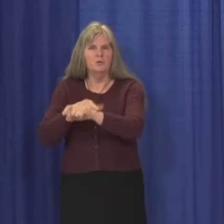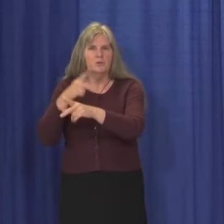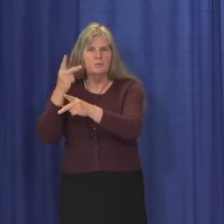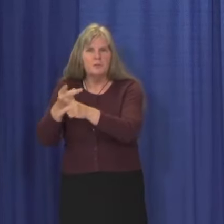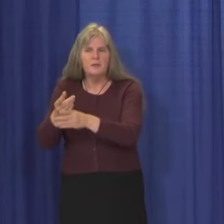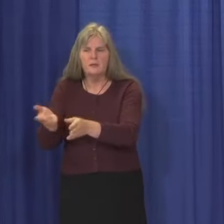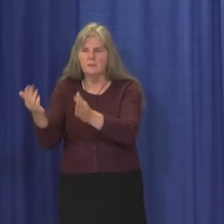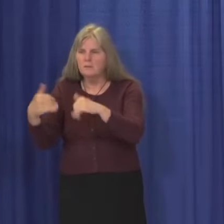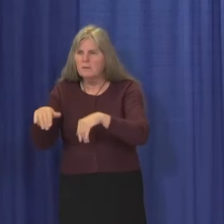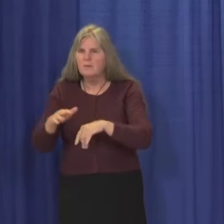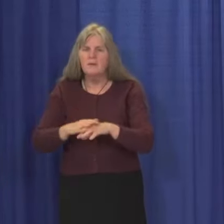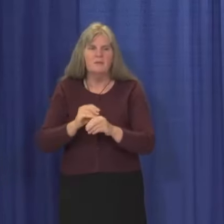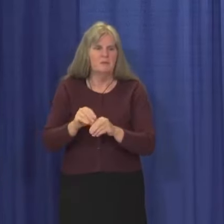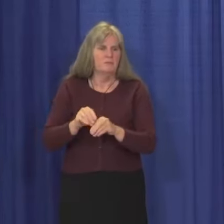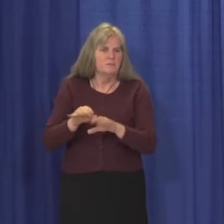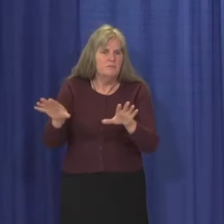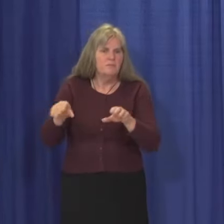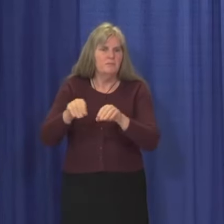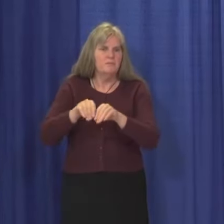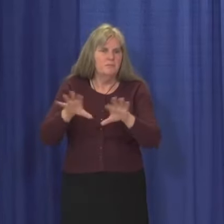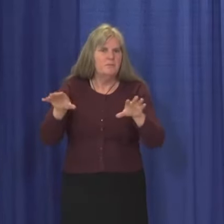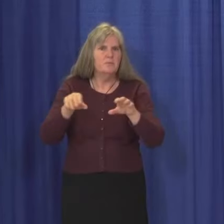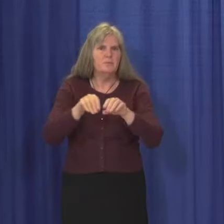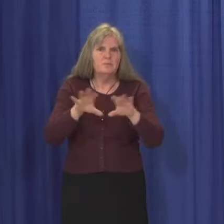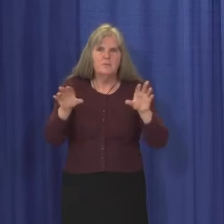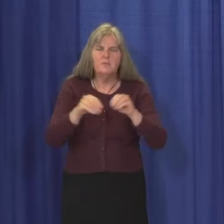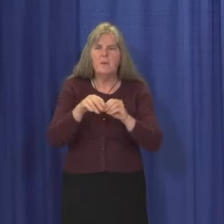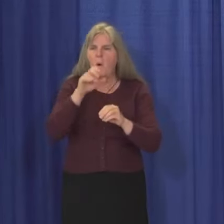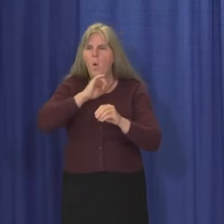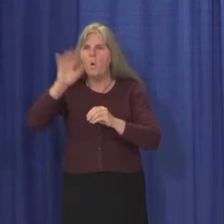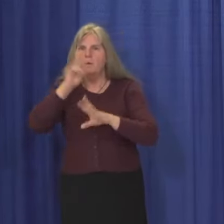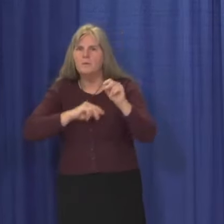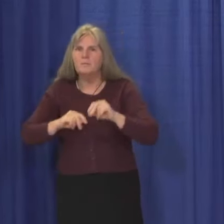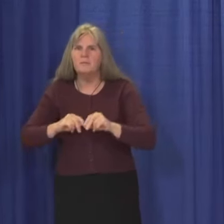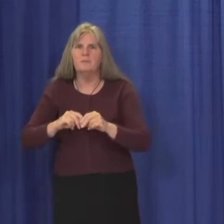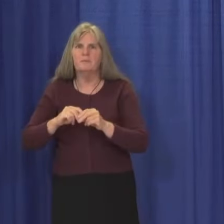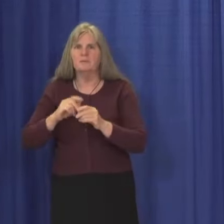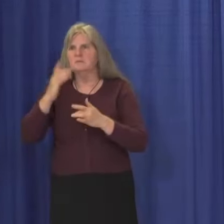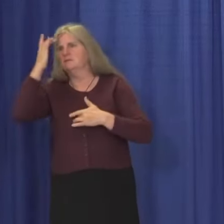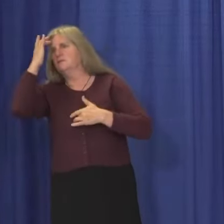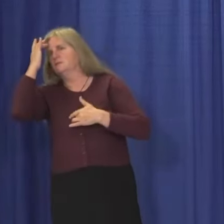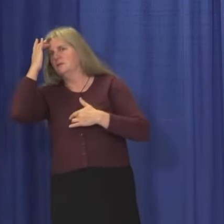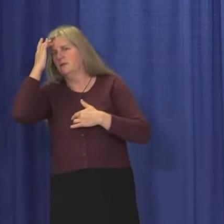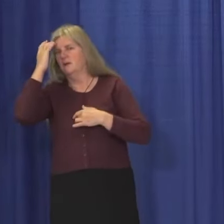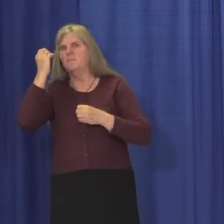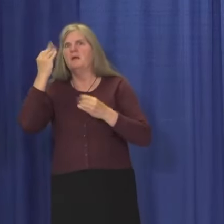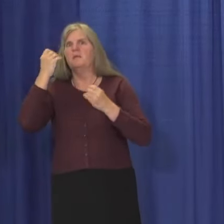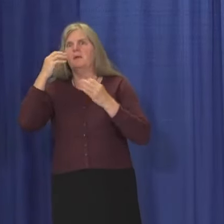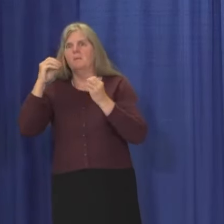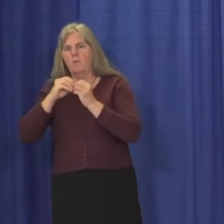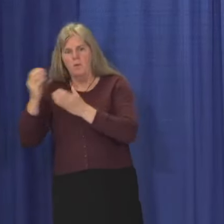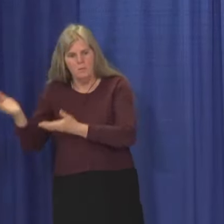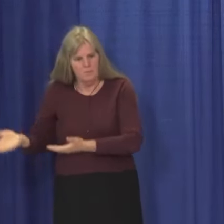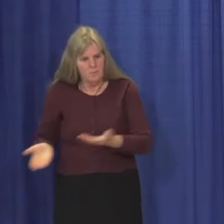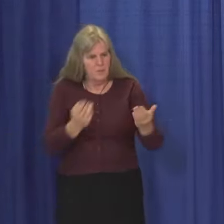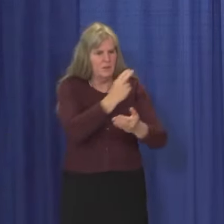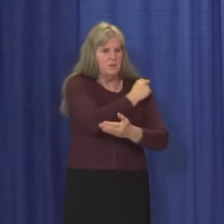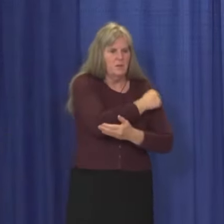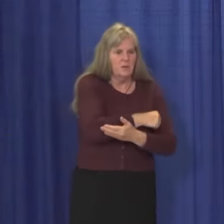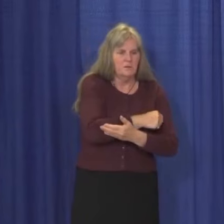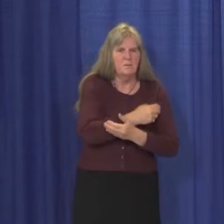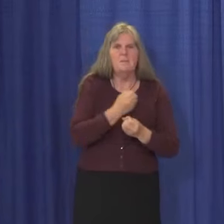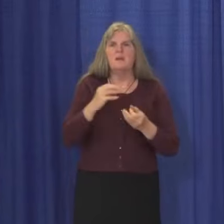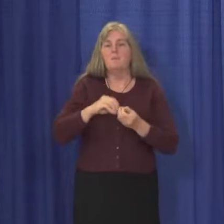much more spread and much more infection amongst our elders, dozens more hospitalized, and many more